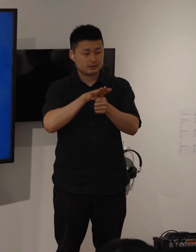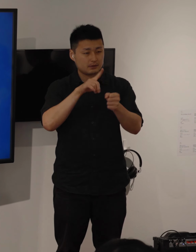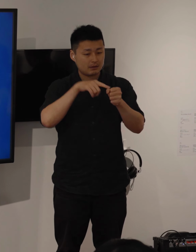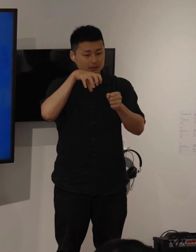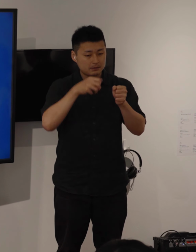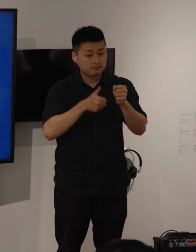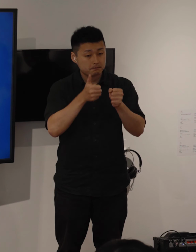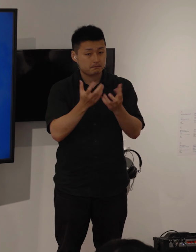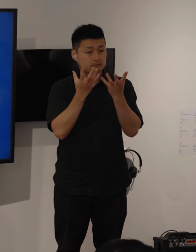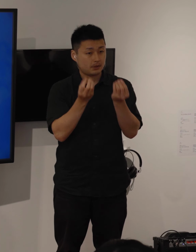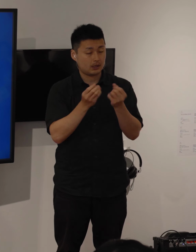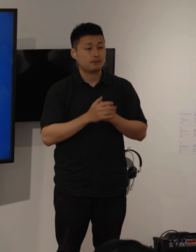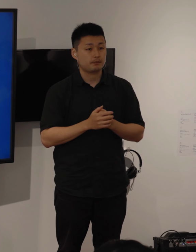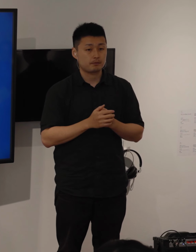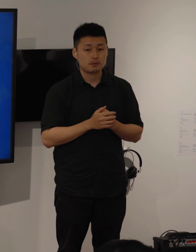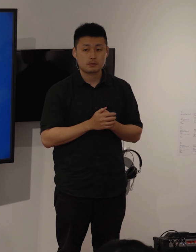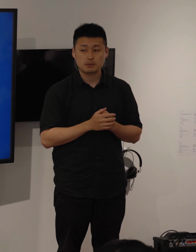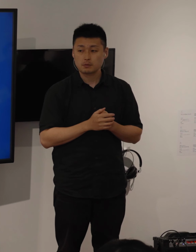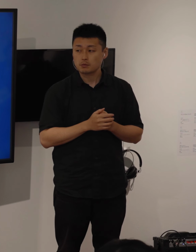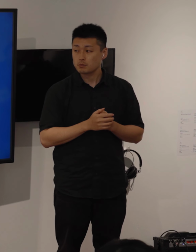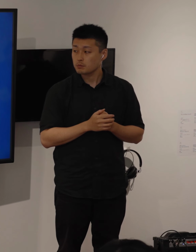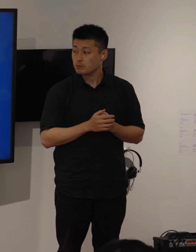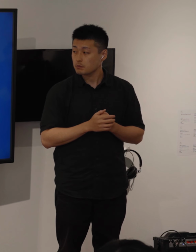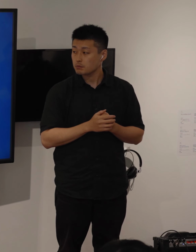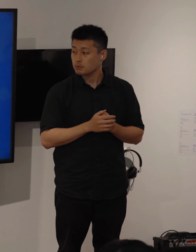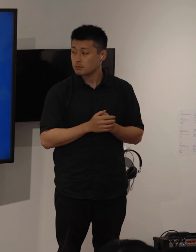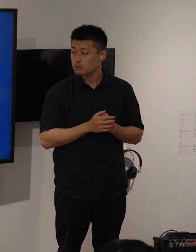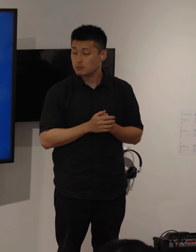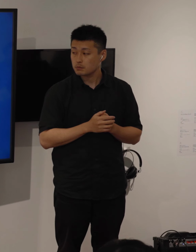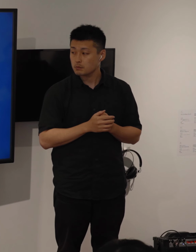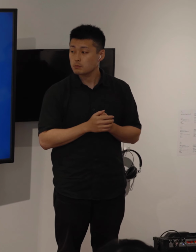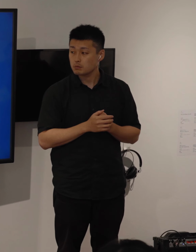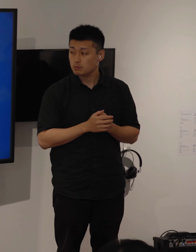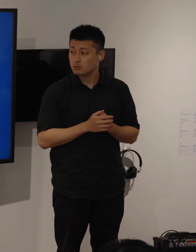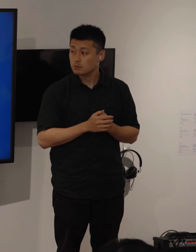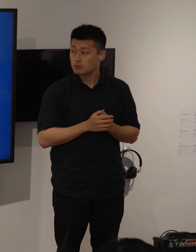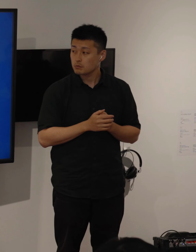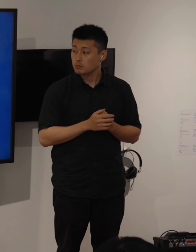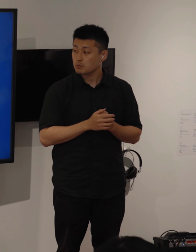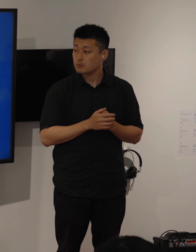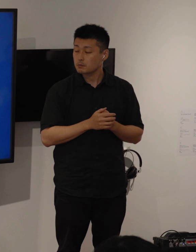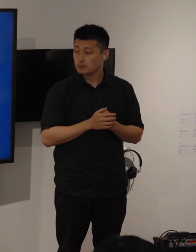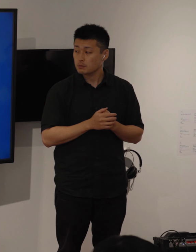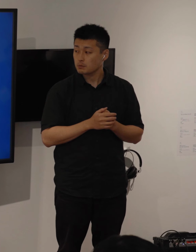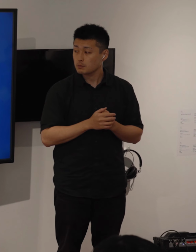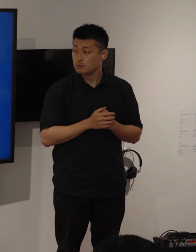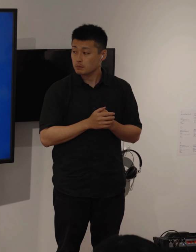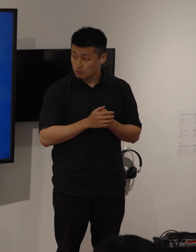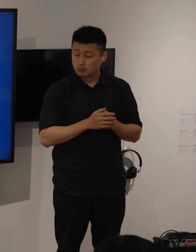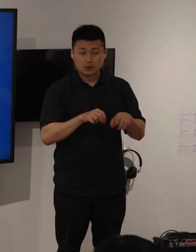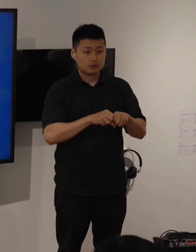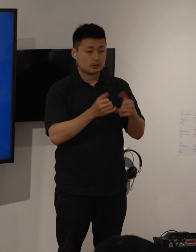And if you're not aware, a disability art studio is a place that disabled artists go to with